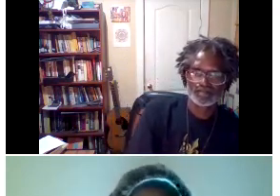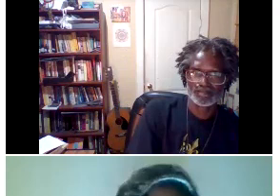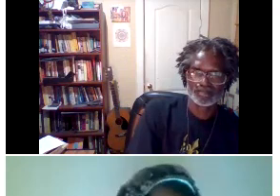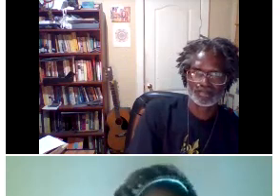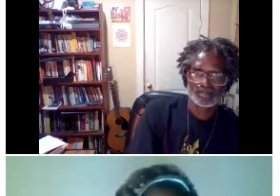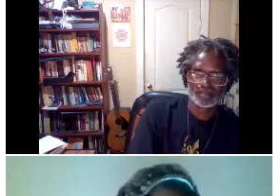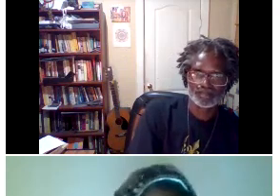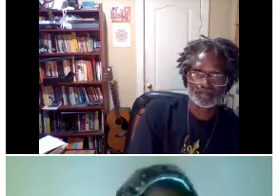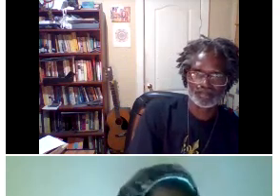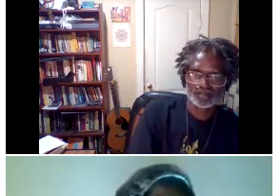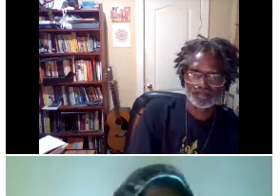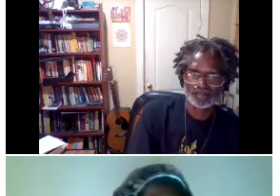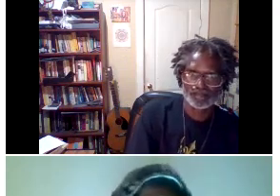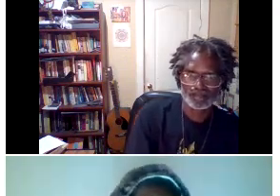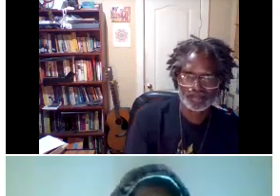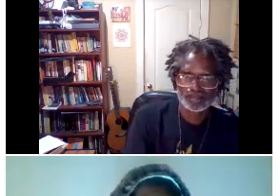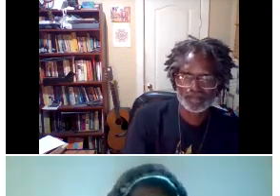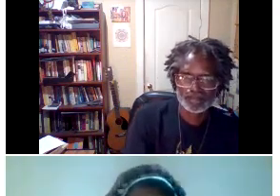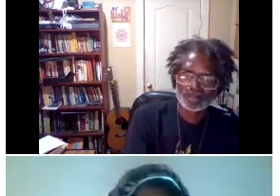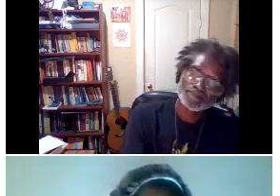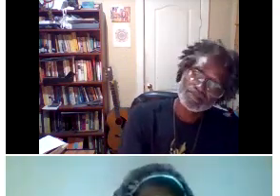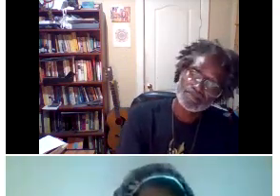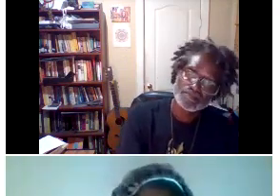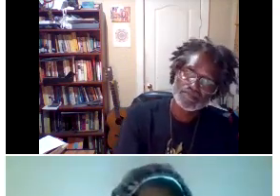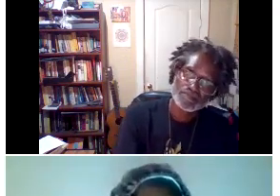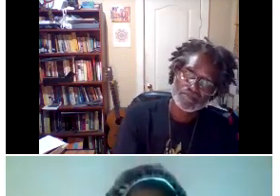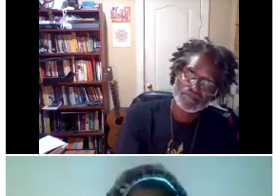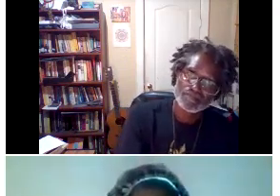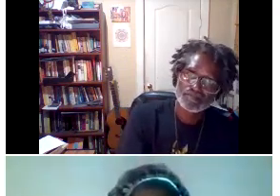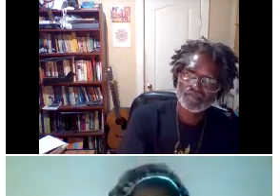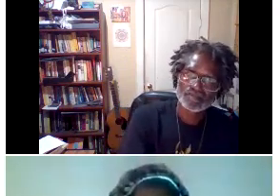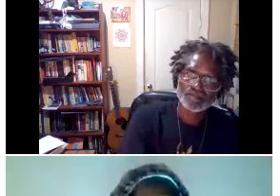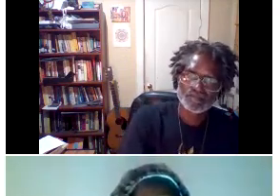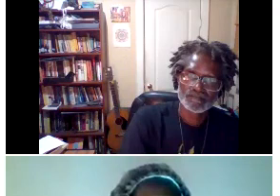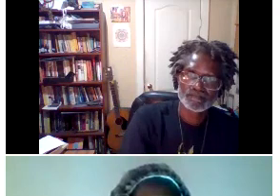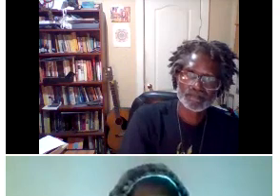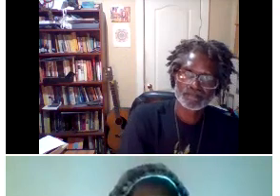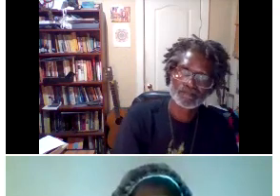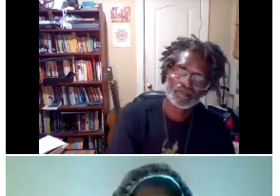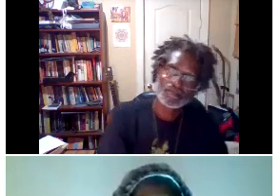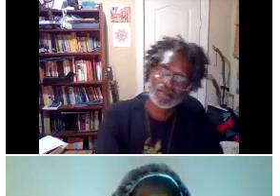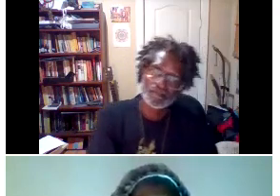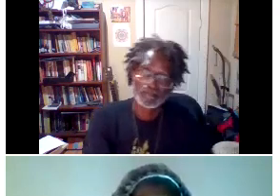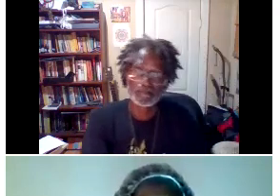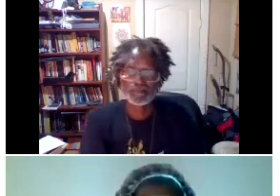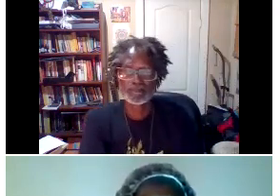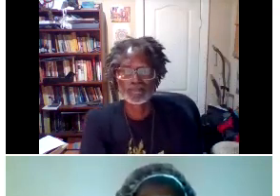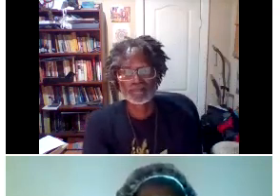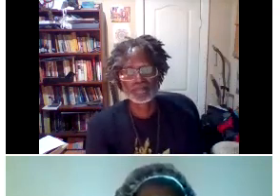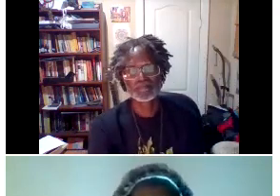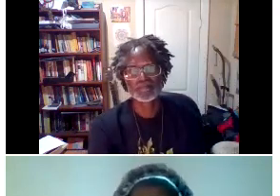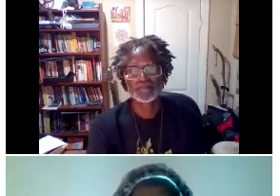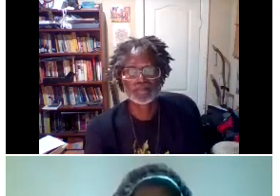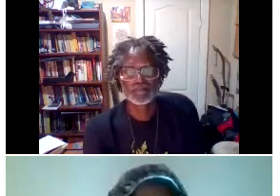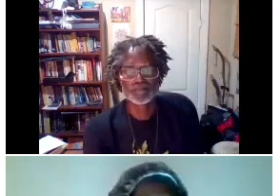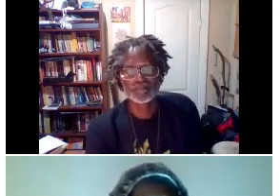I was thinking of a name like that or something, and I wanted it to have bamboo in it because it represents me and things like that. And then Delisha said,